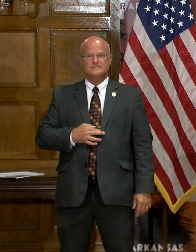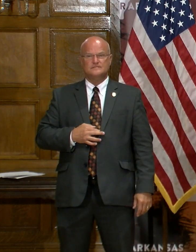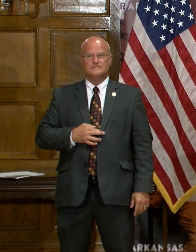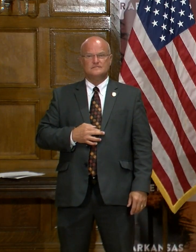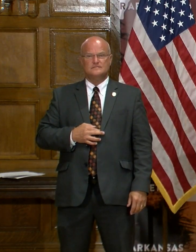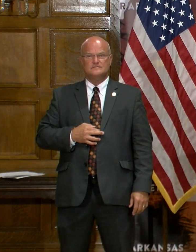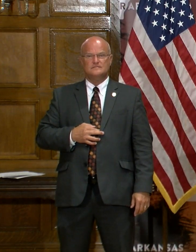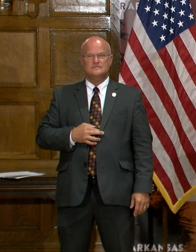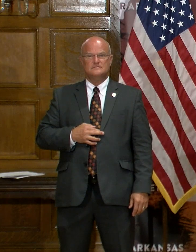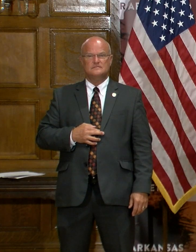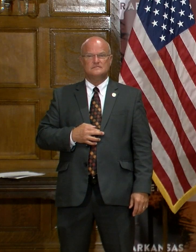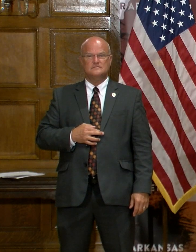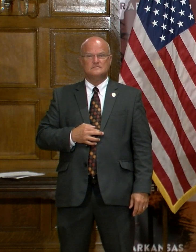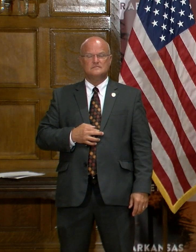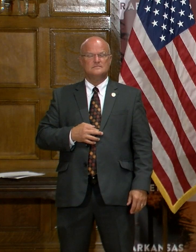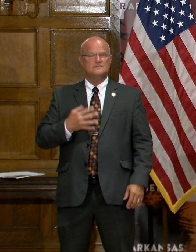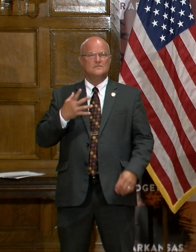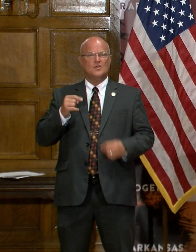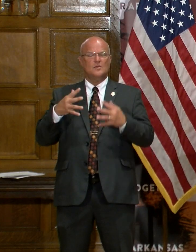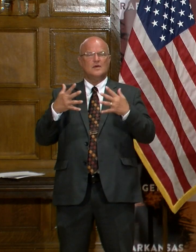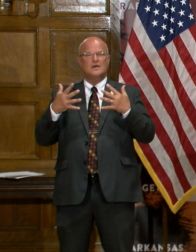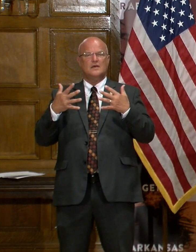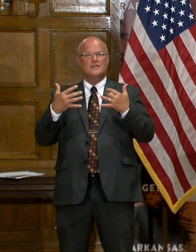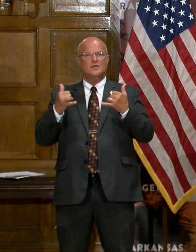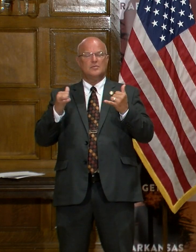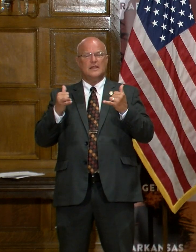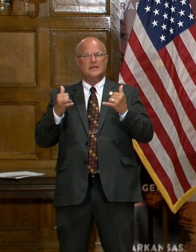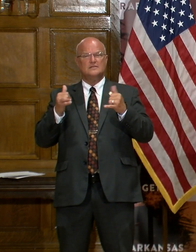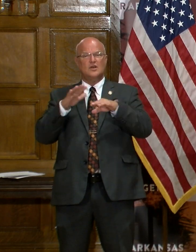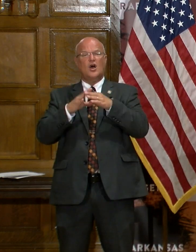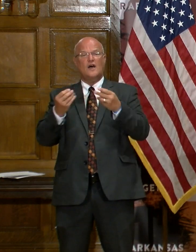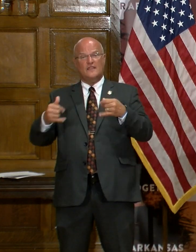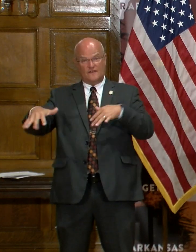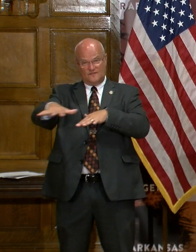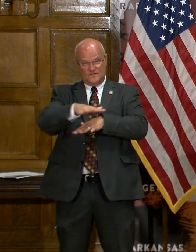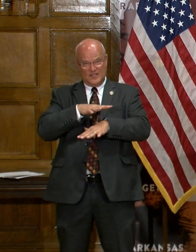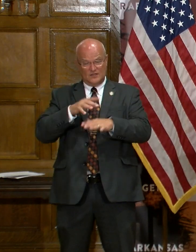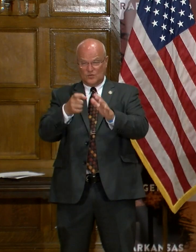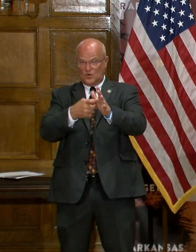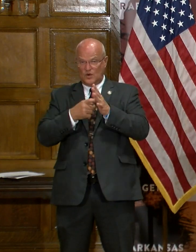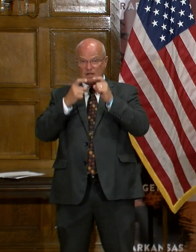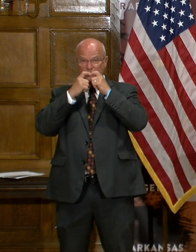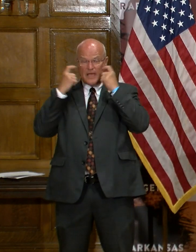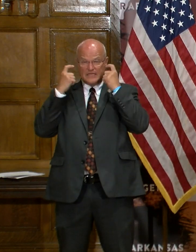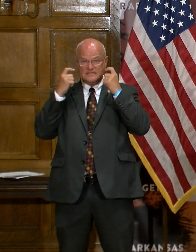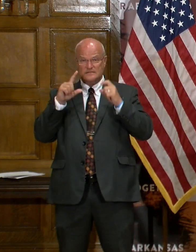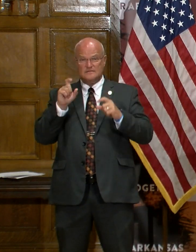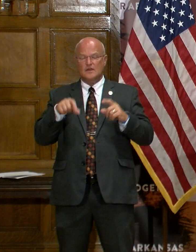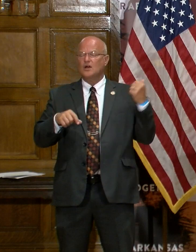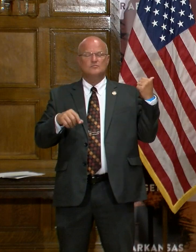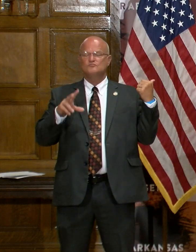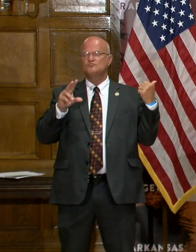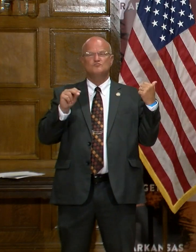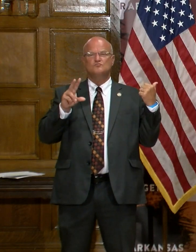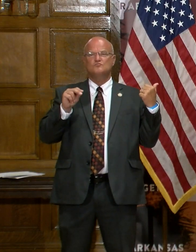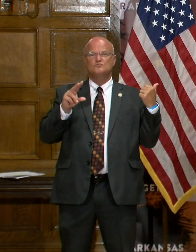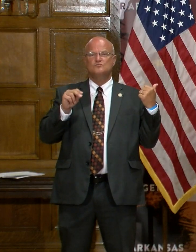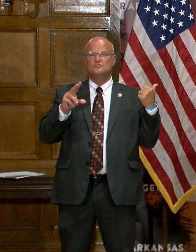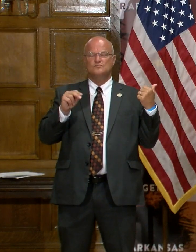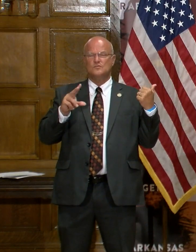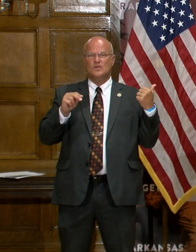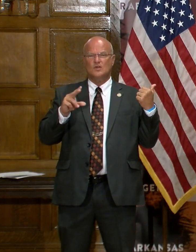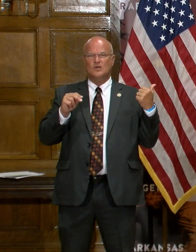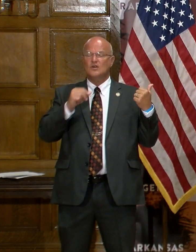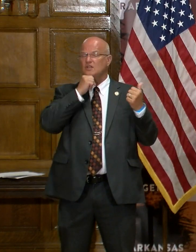Was that a question? Yes. What about will the players while they're out playing on the field be required to wear a face mask? No, they